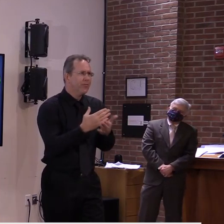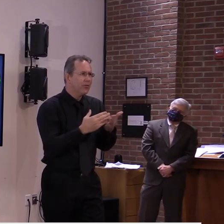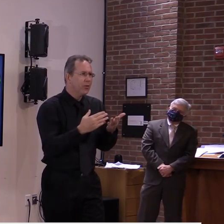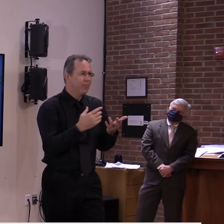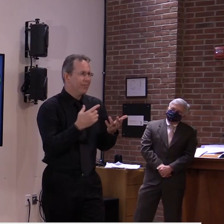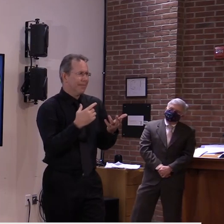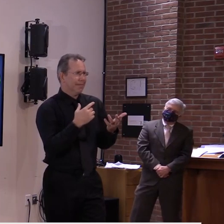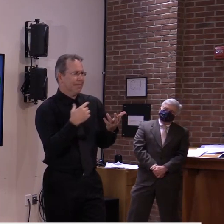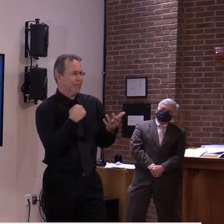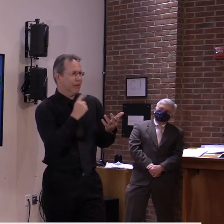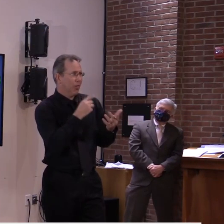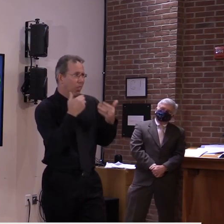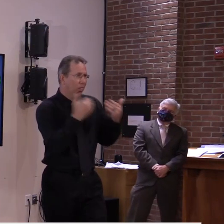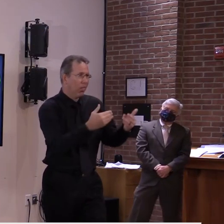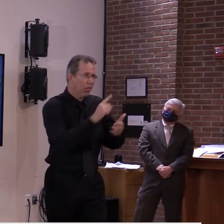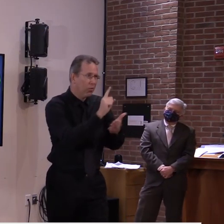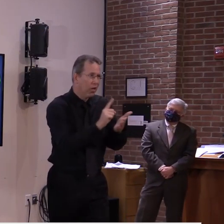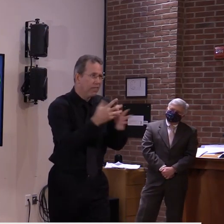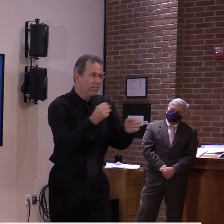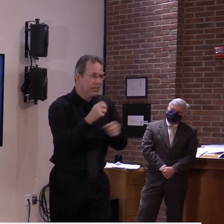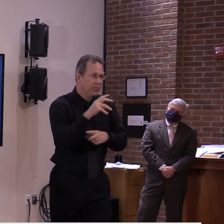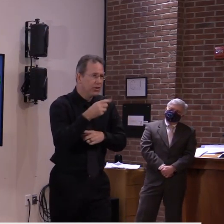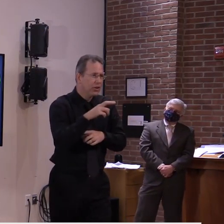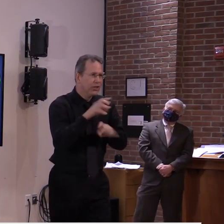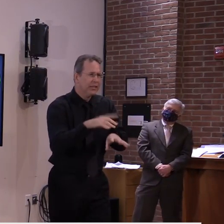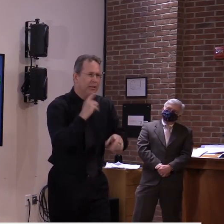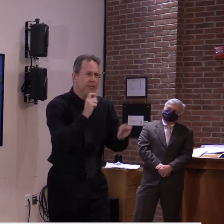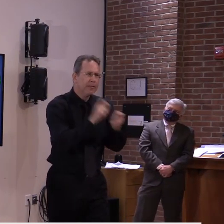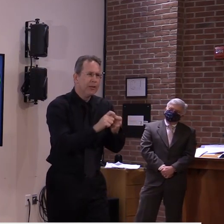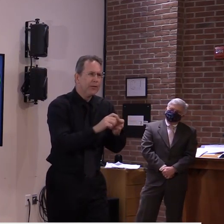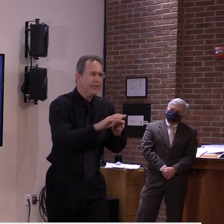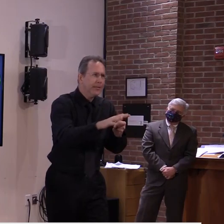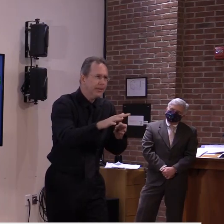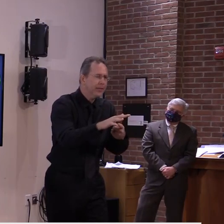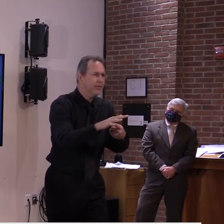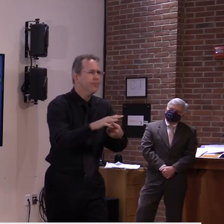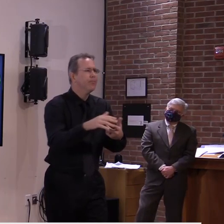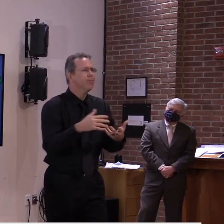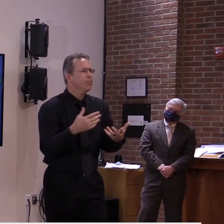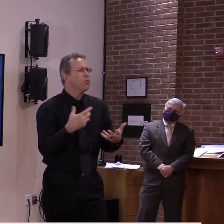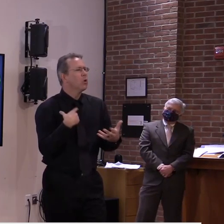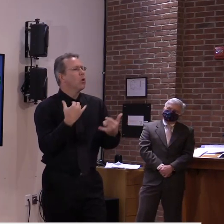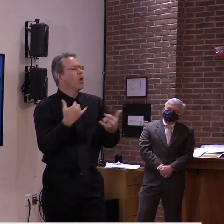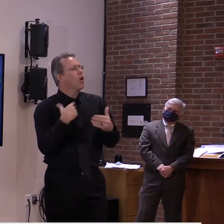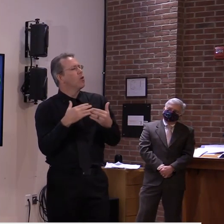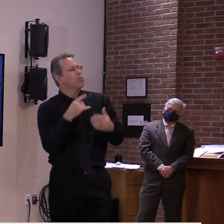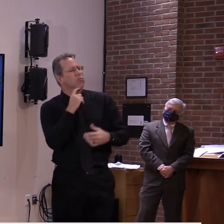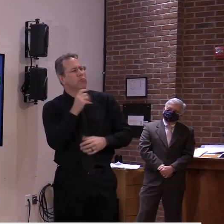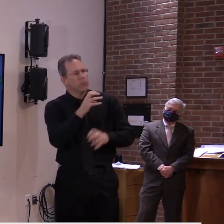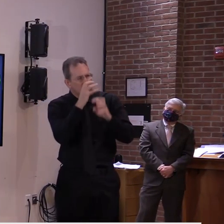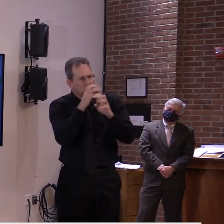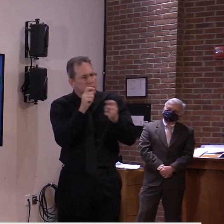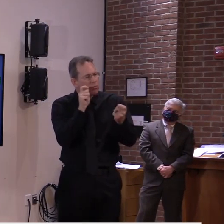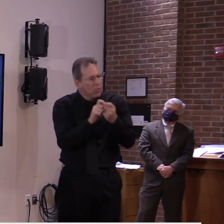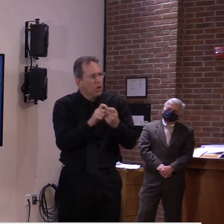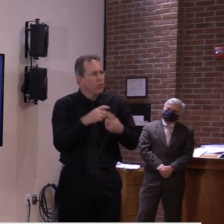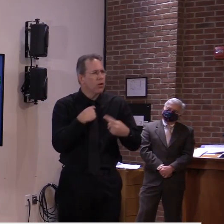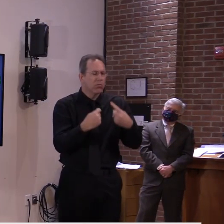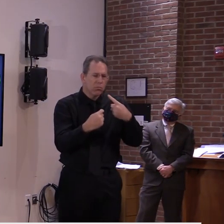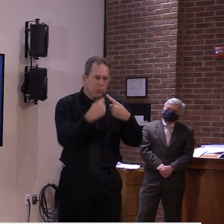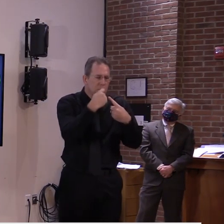done in a lab, so it does require shipping to the lab. And the goal now is really turnaround time from